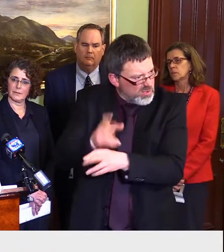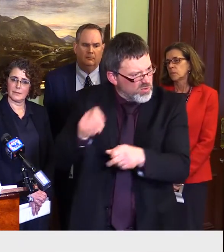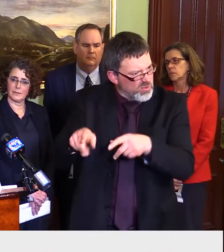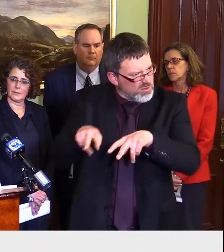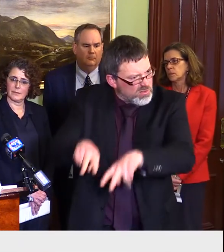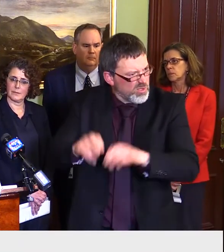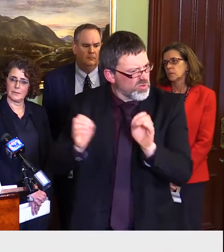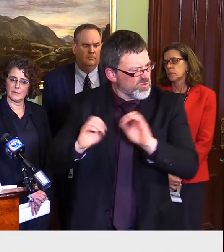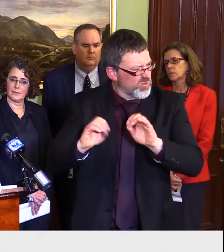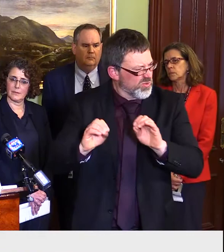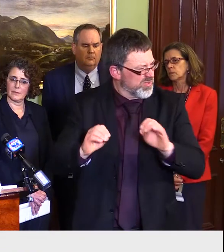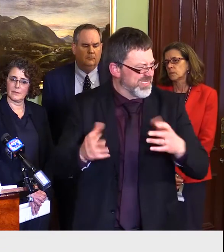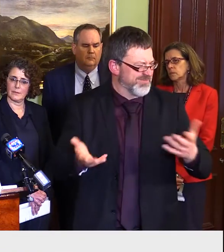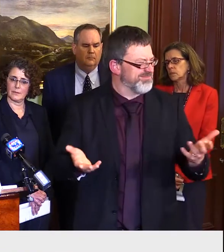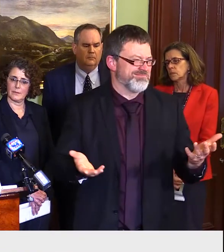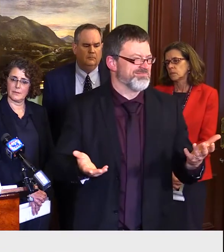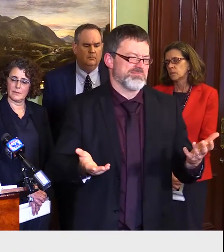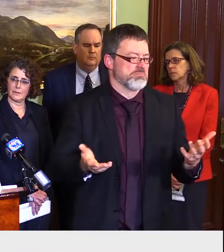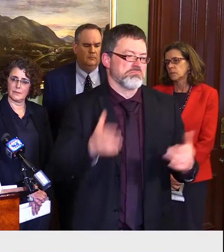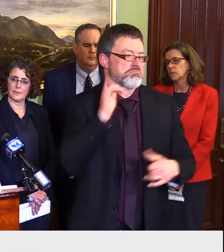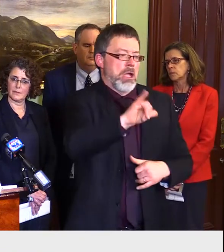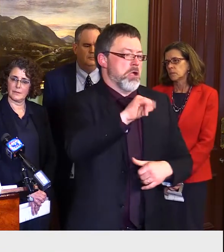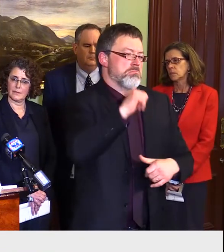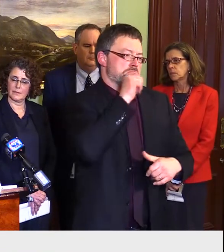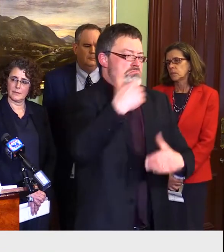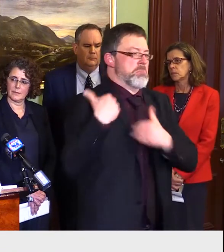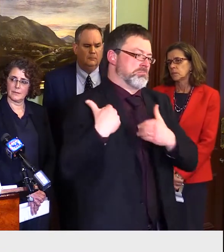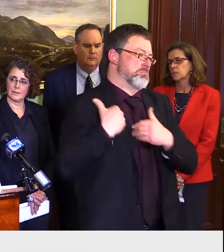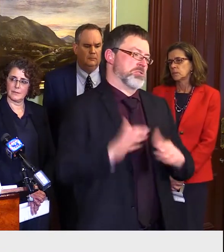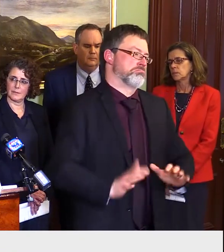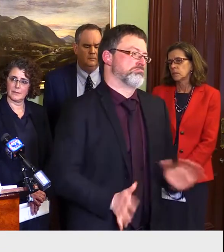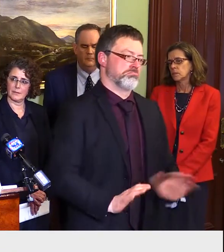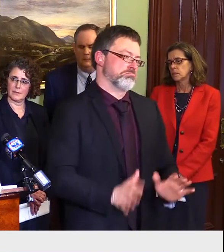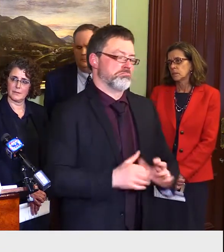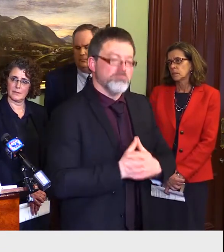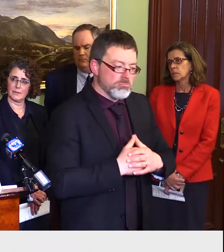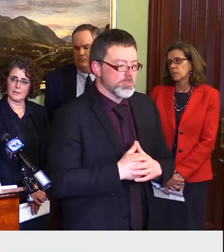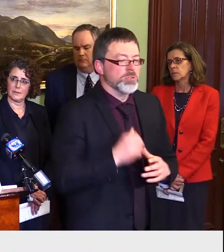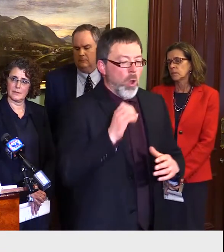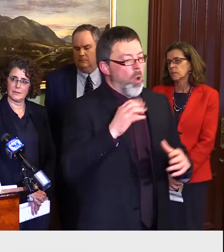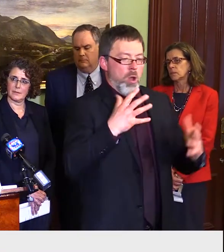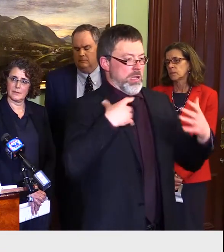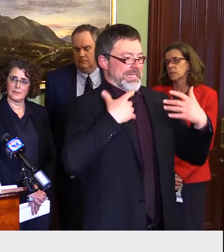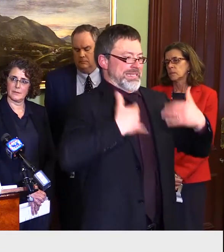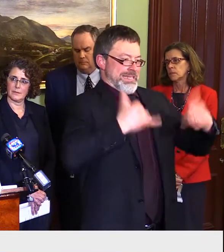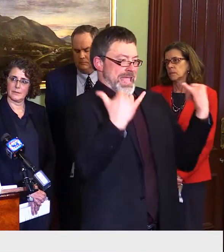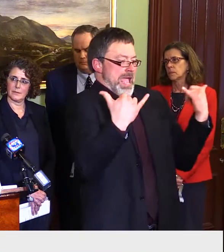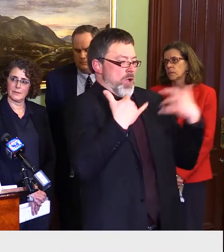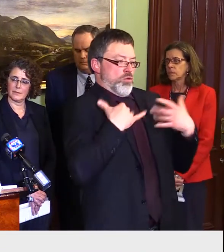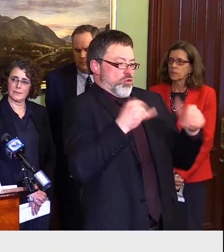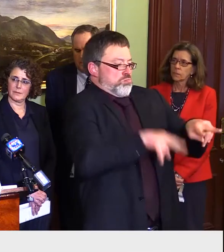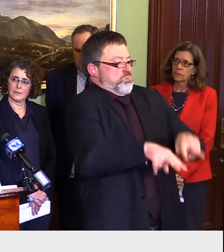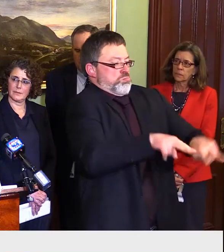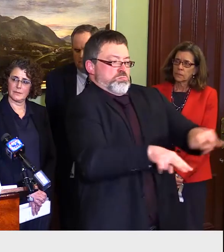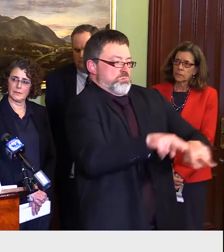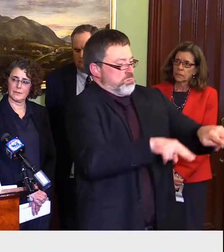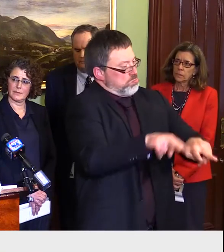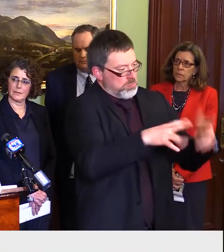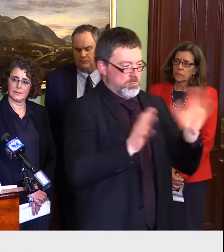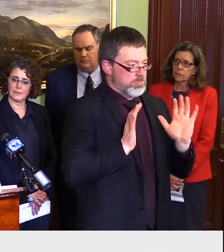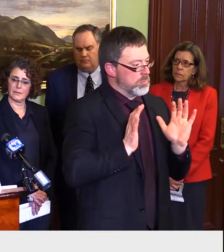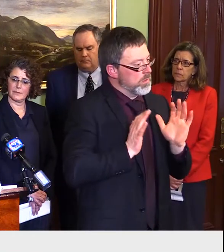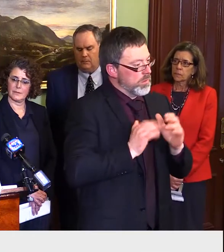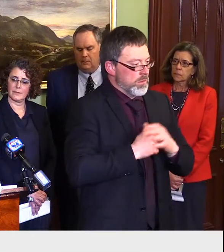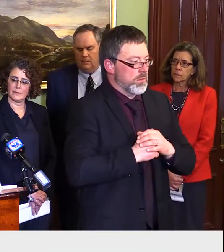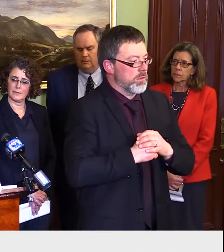in the executive order as well, the school districts themselves can close their schools. We will work with them if they feel it's necessary.